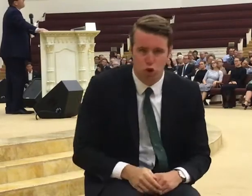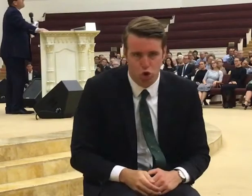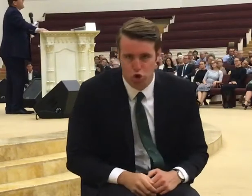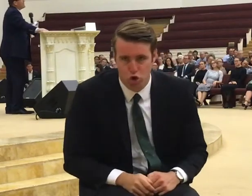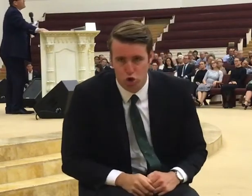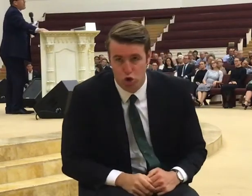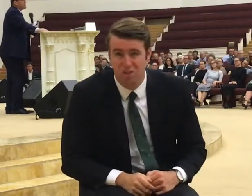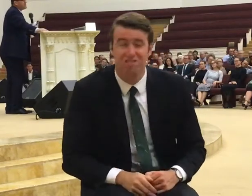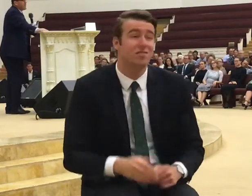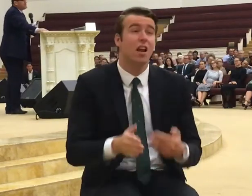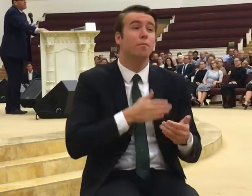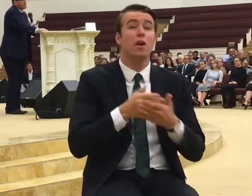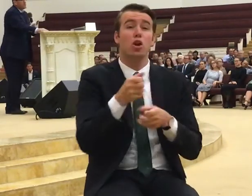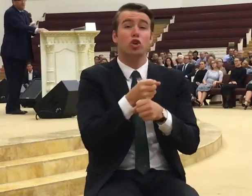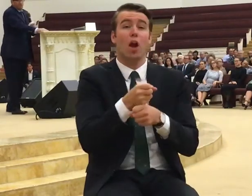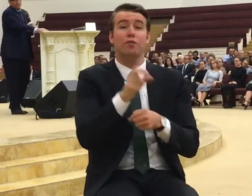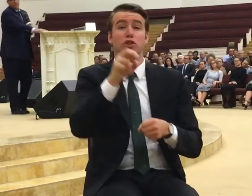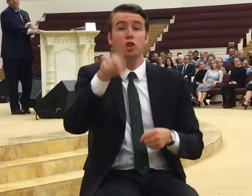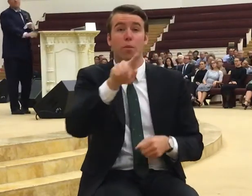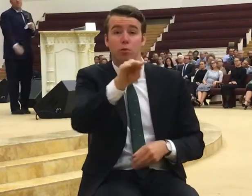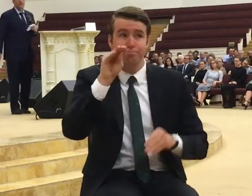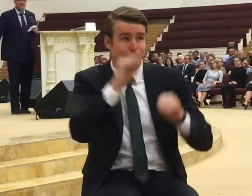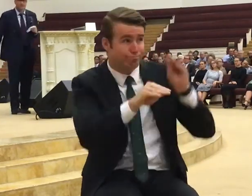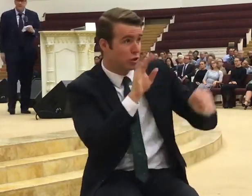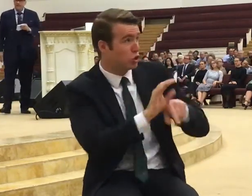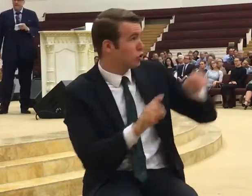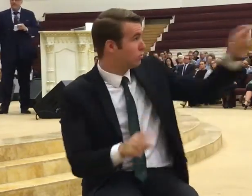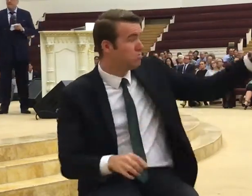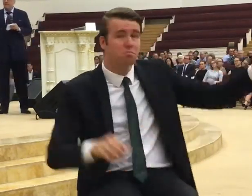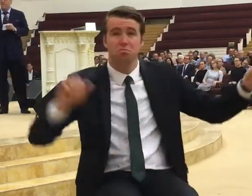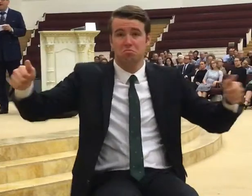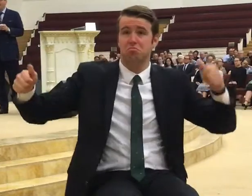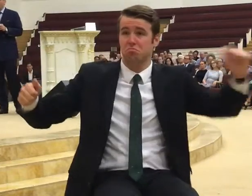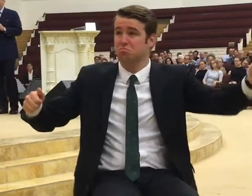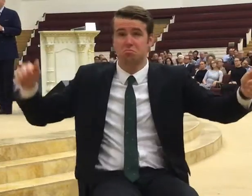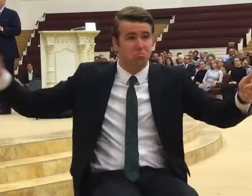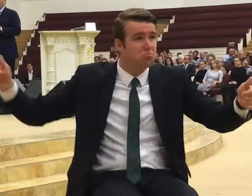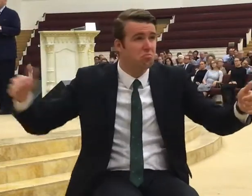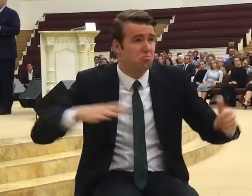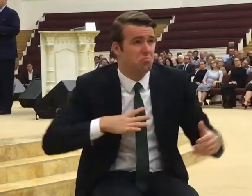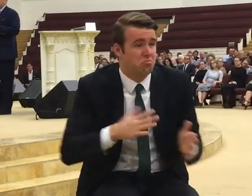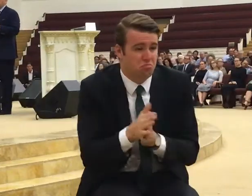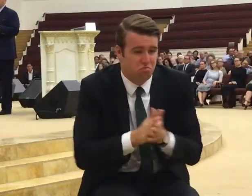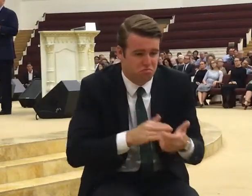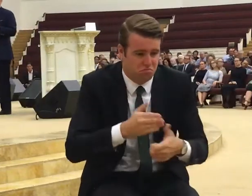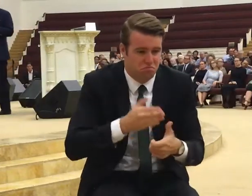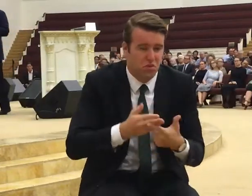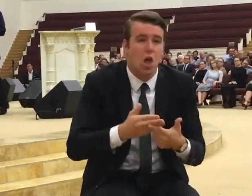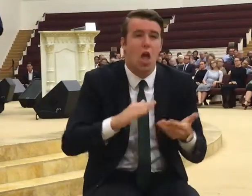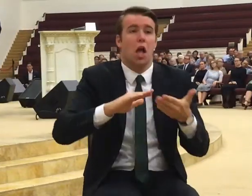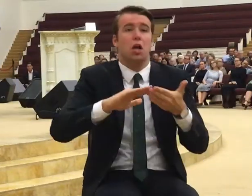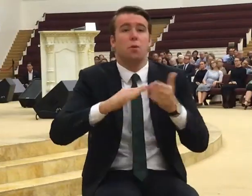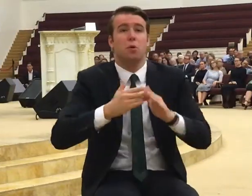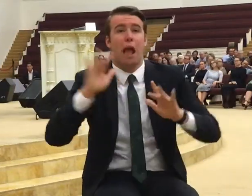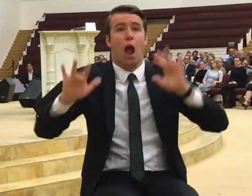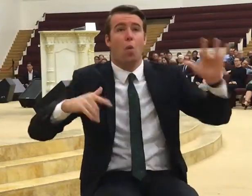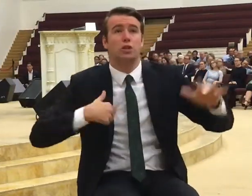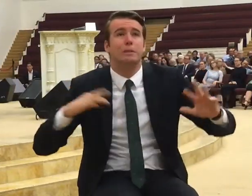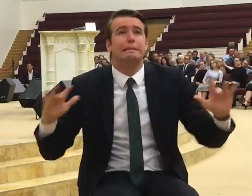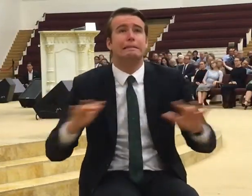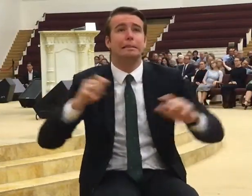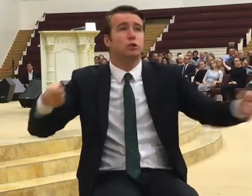It doesn't matter how many coffee shops you put in the church. It doesn't matter how many good community outreaches we do and